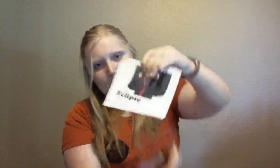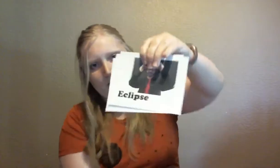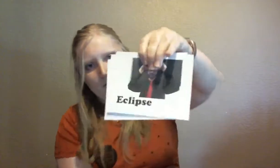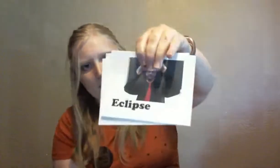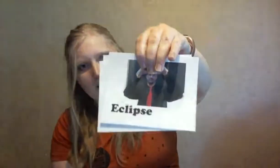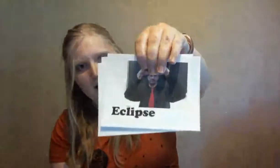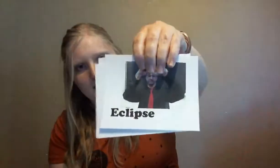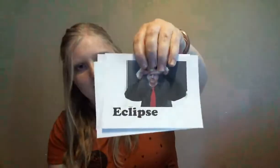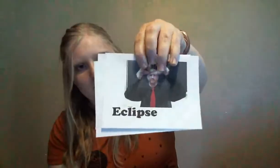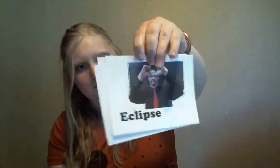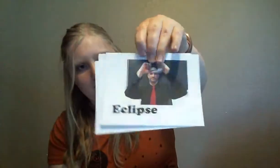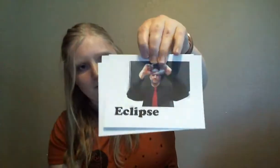So eclipse.